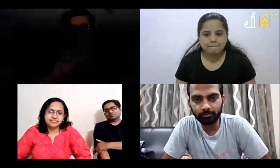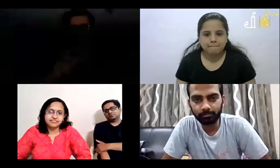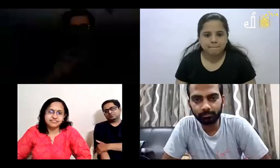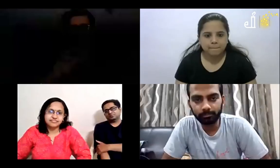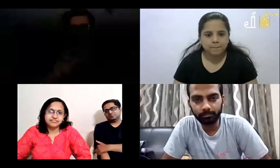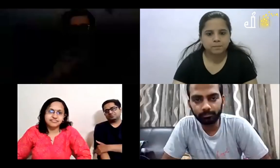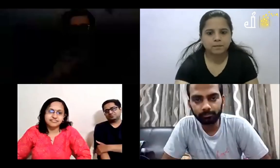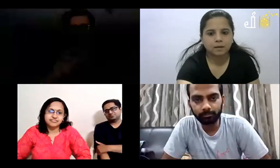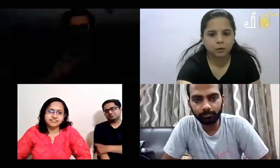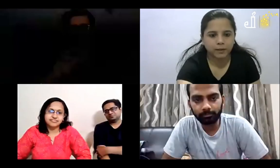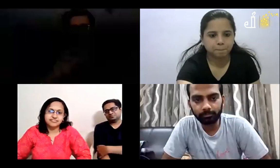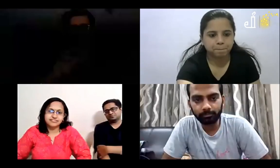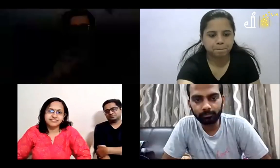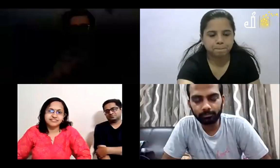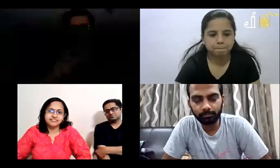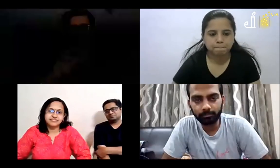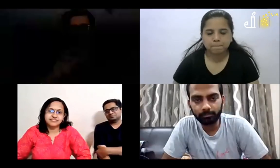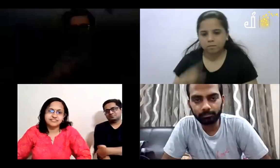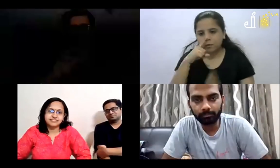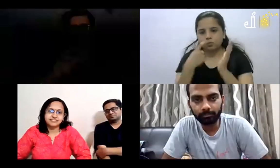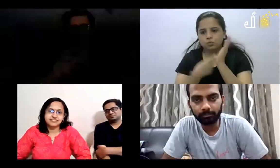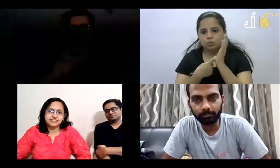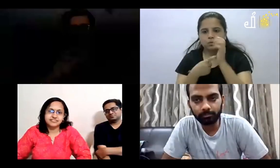Manisha, we can switch. Okay.